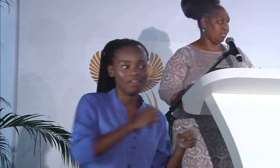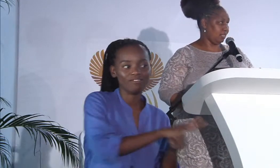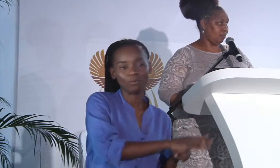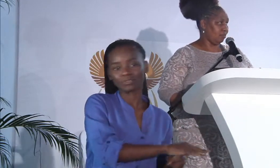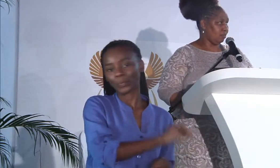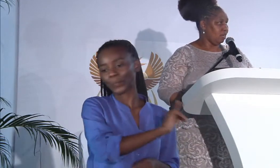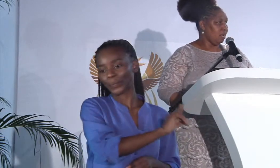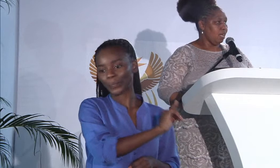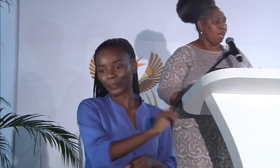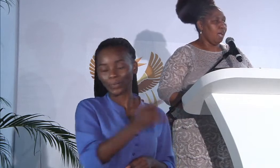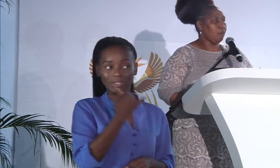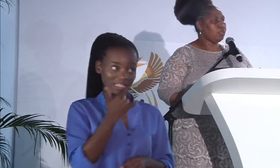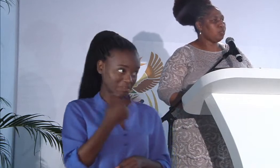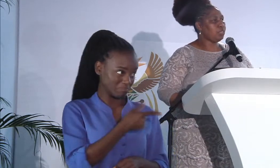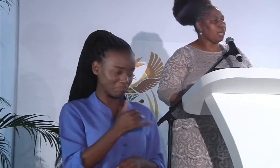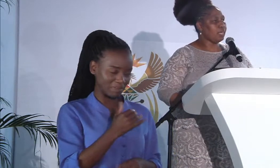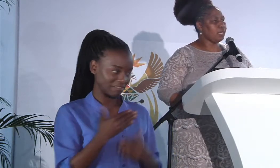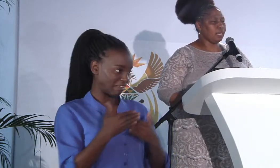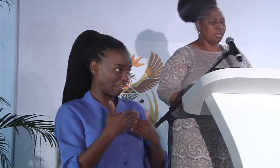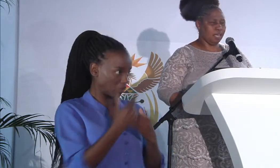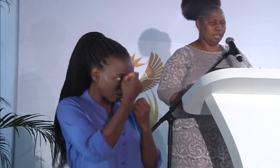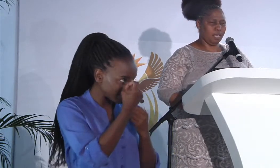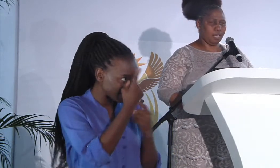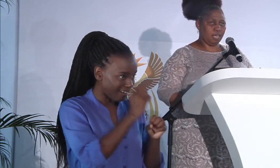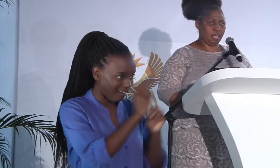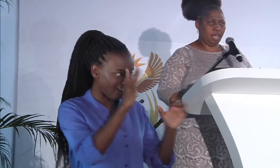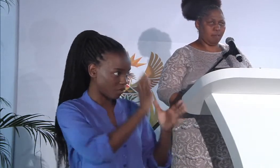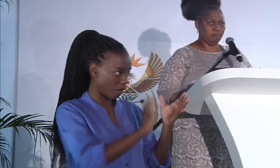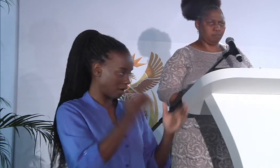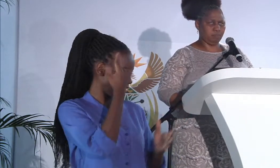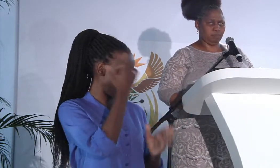understand. I want to thank